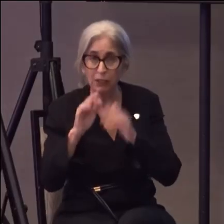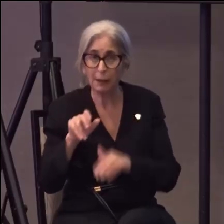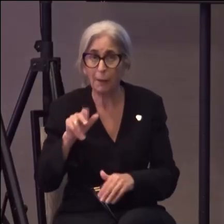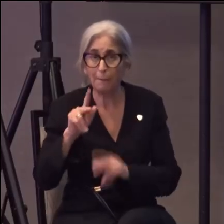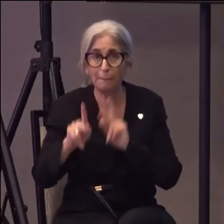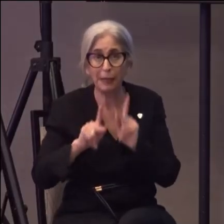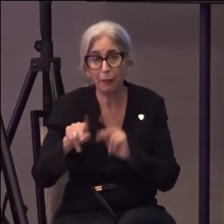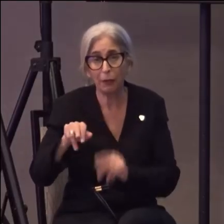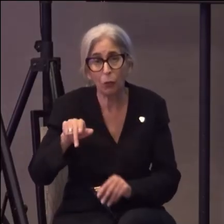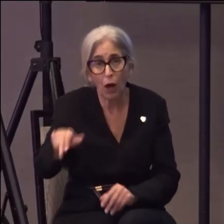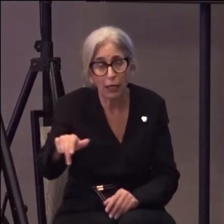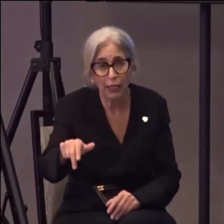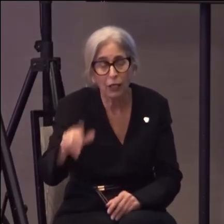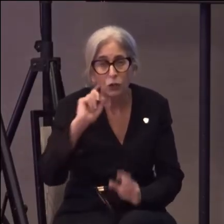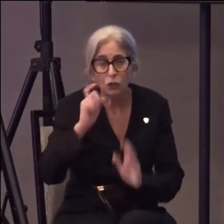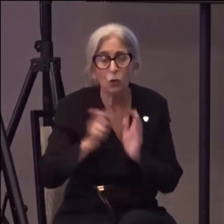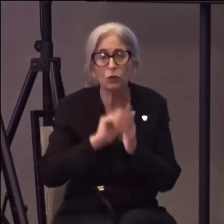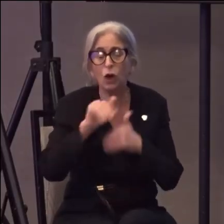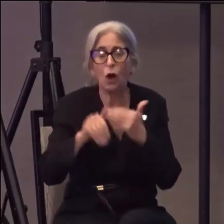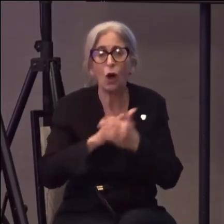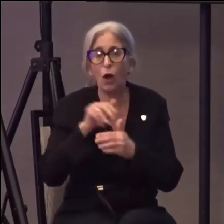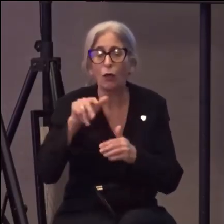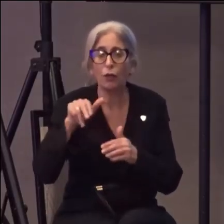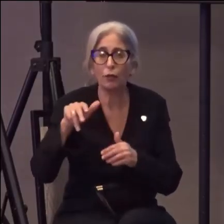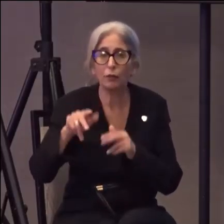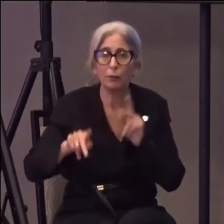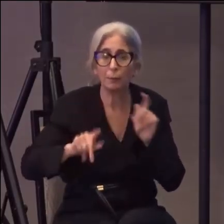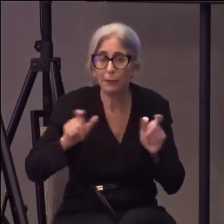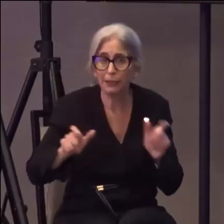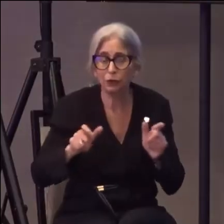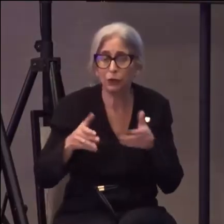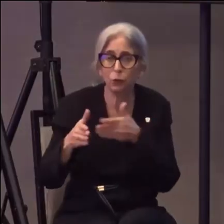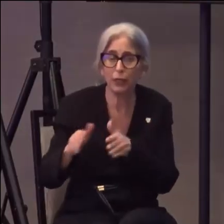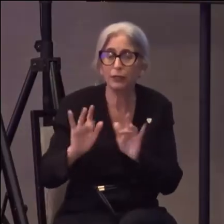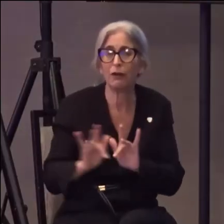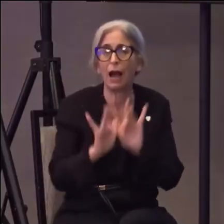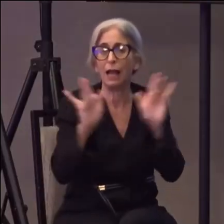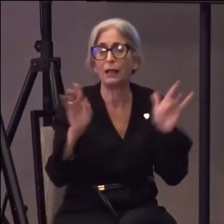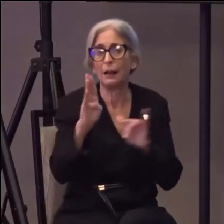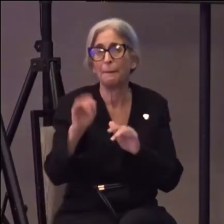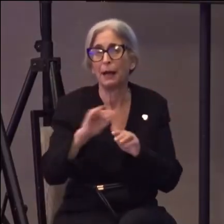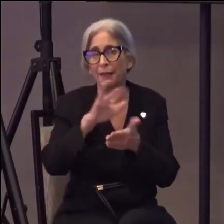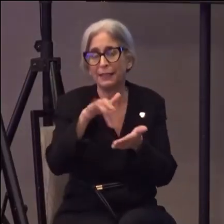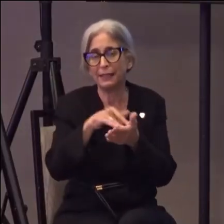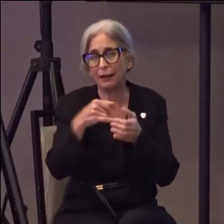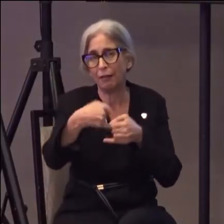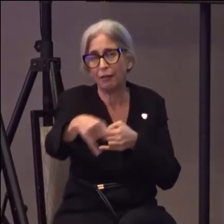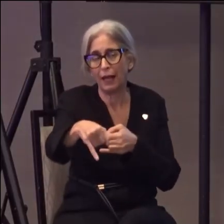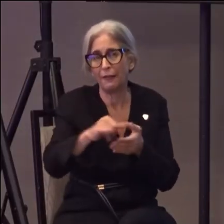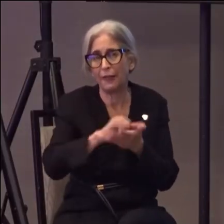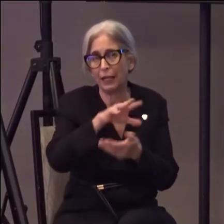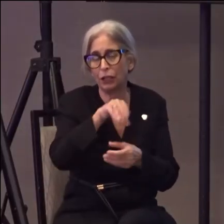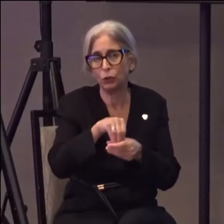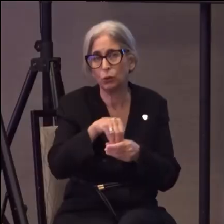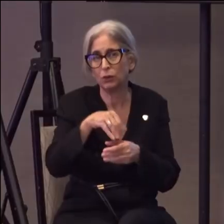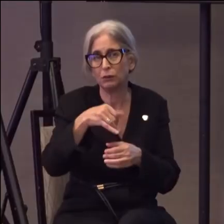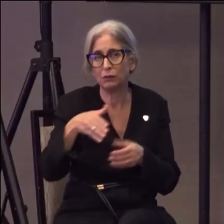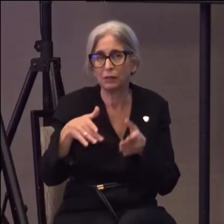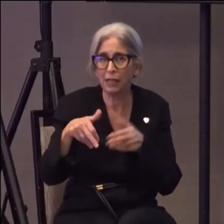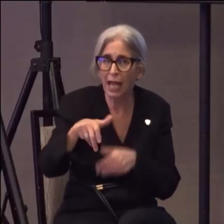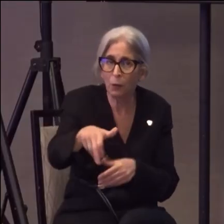routing, you'll notice that all the pedestrian ways are highlighted by the center line. That includes things like